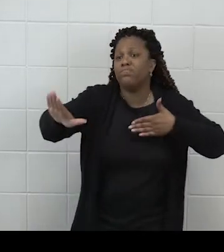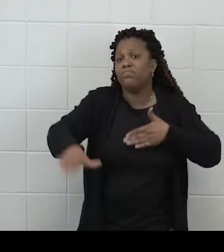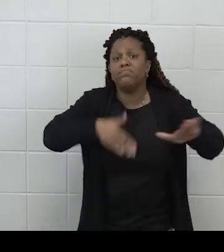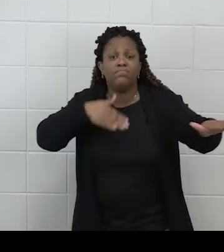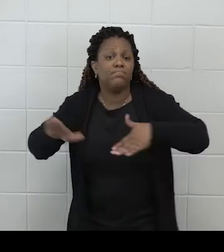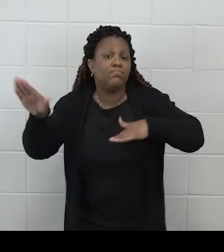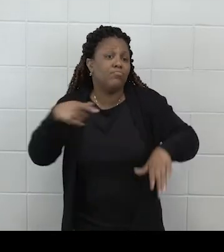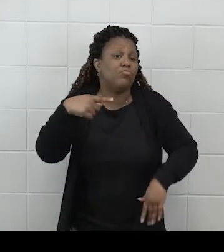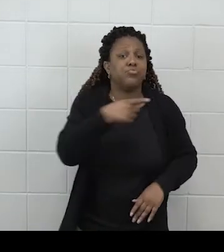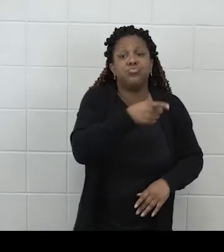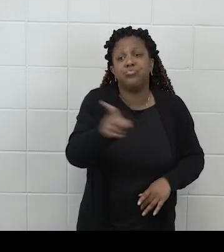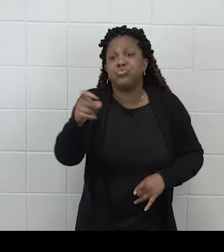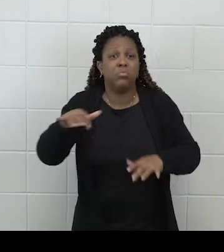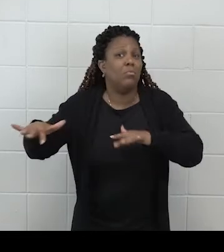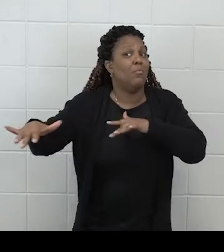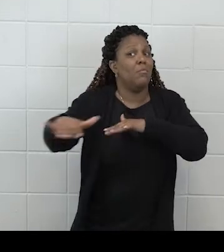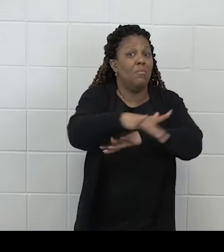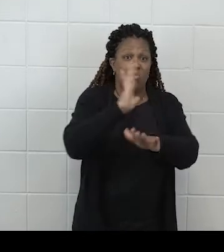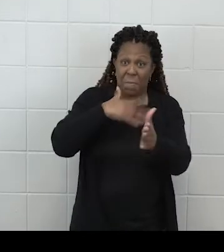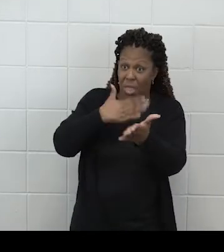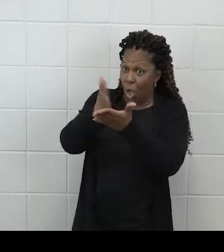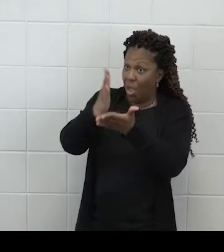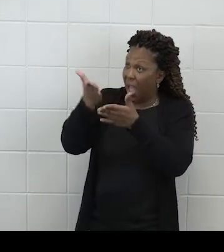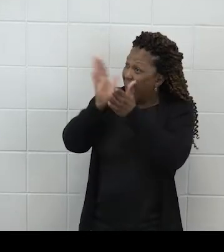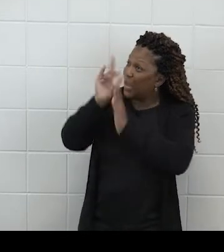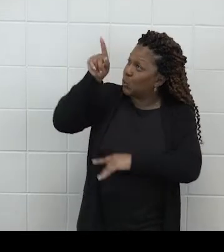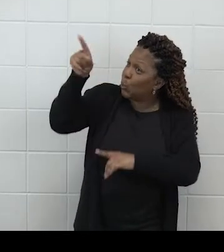I asked you to join me?